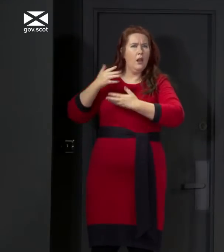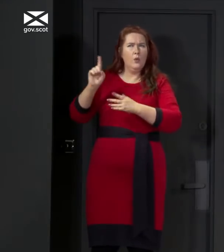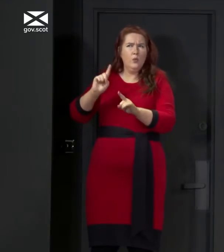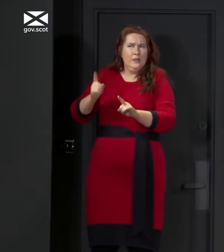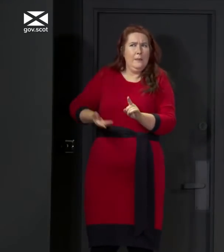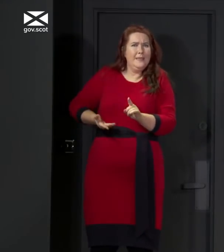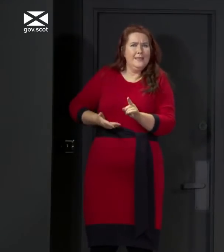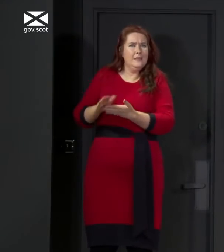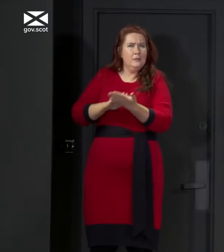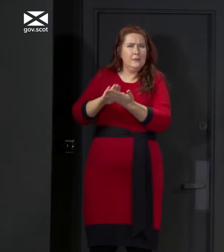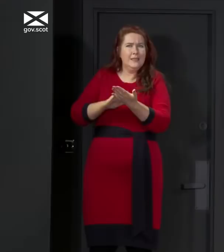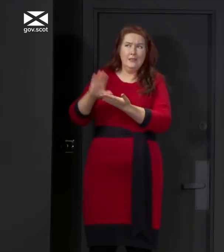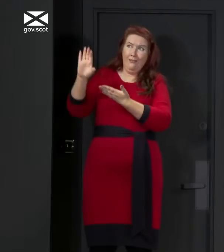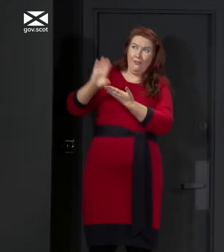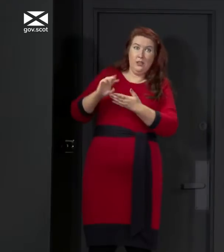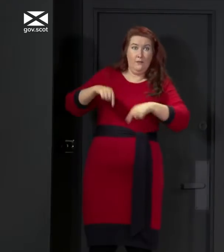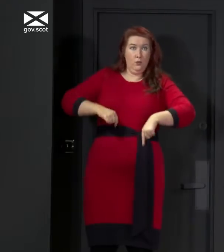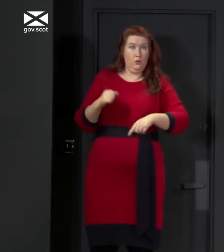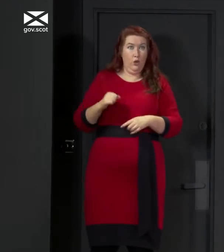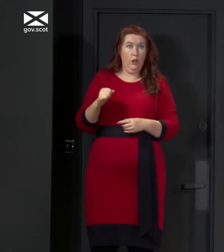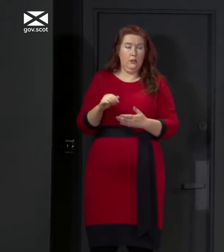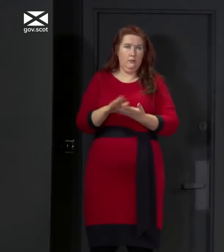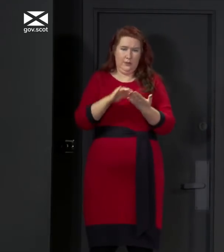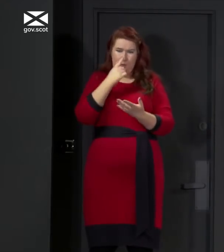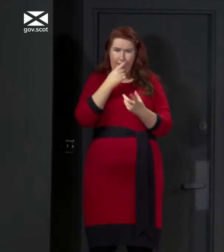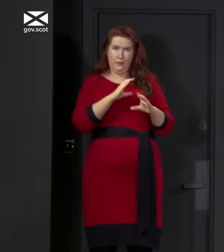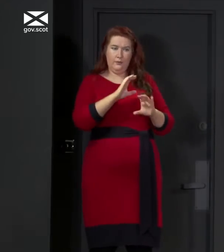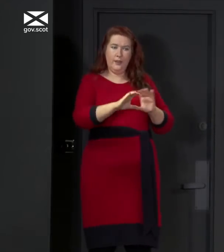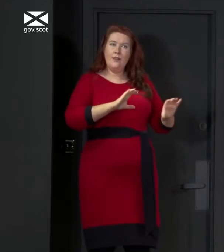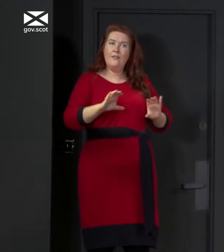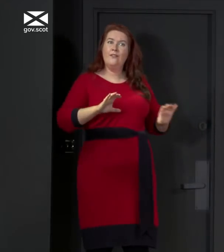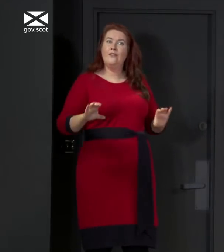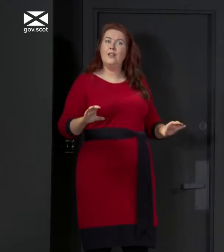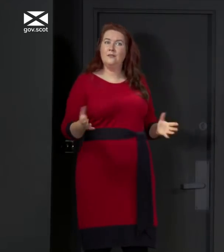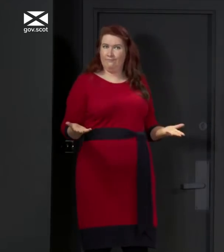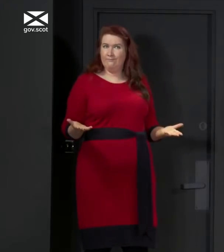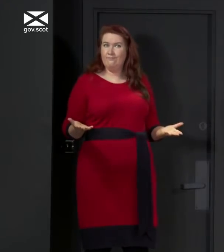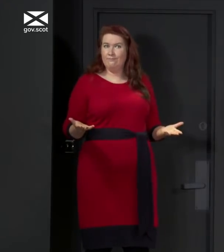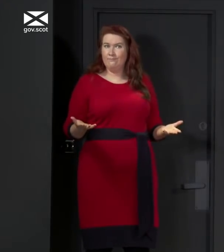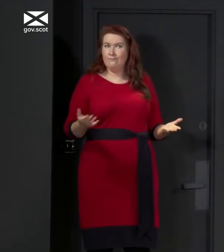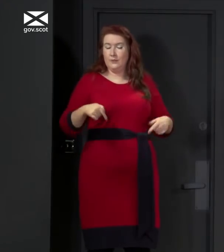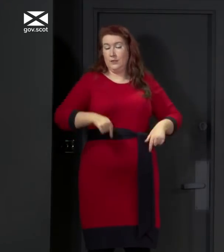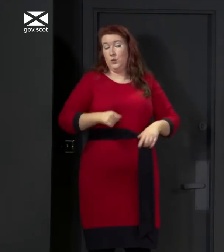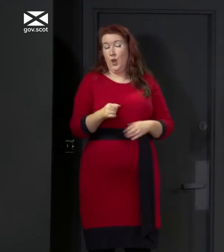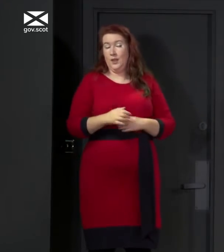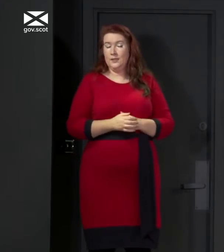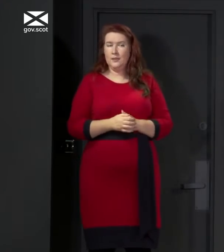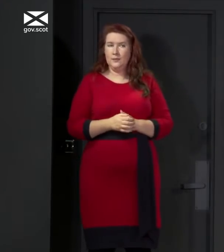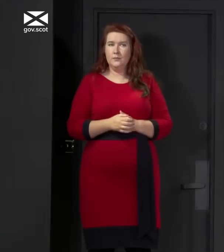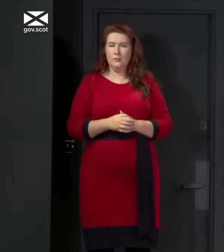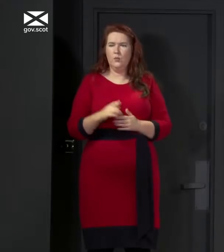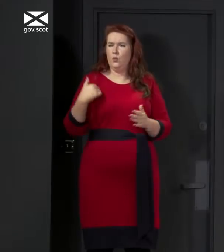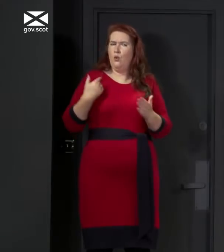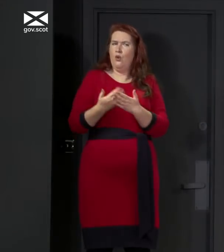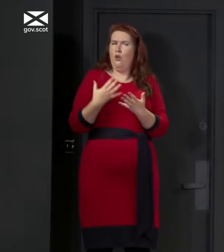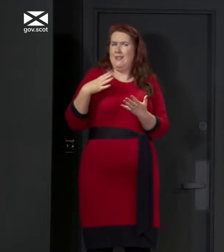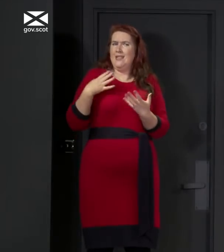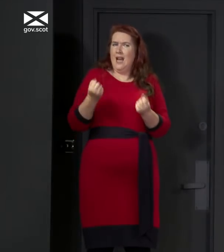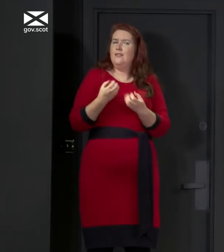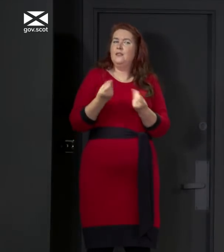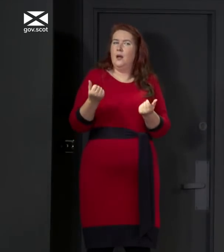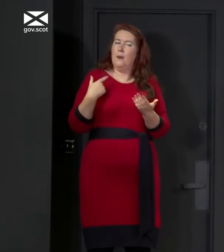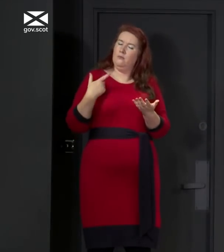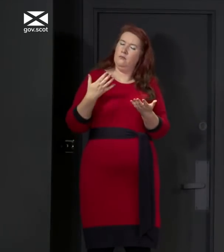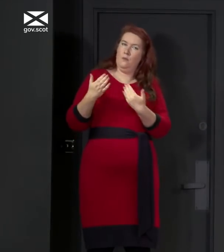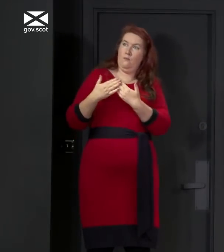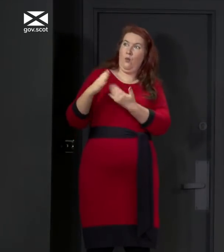what that then enables us to do in addition to the considerable financial support for businesses that is already in place.